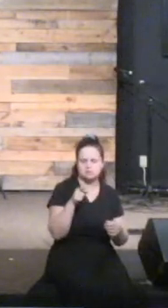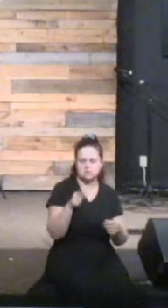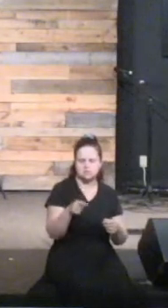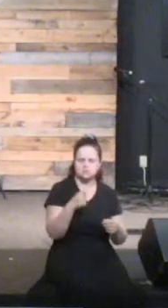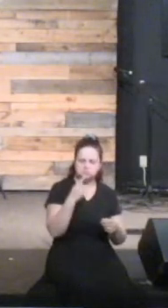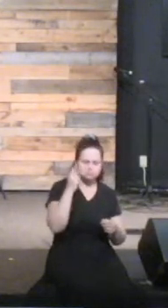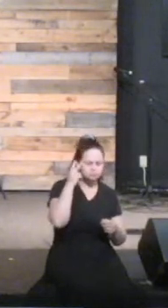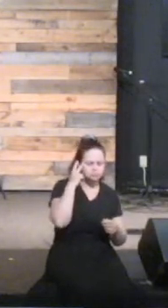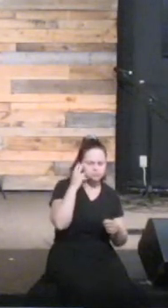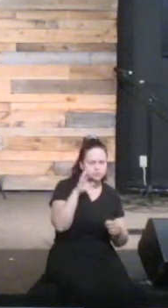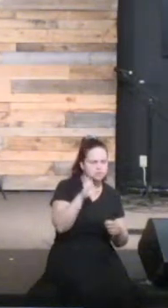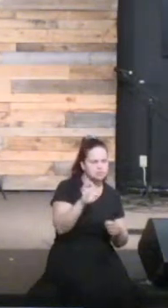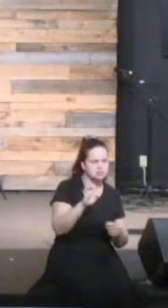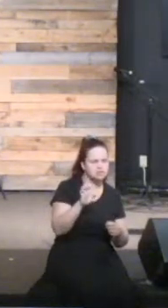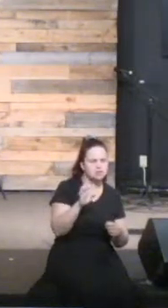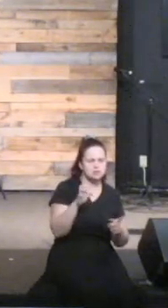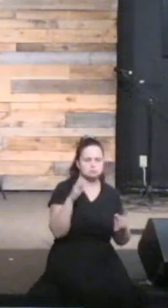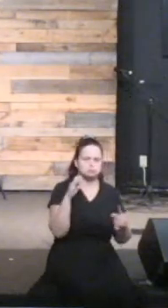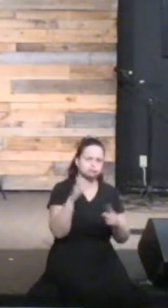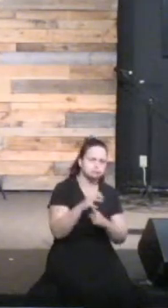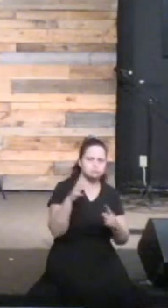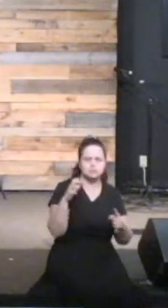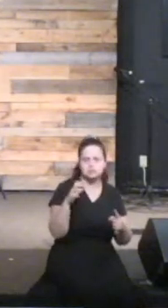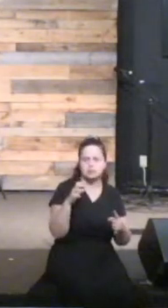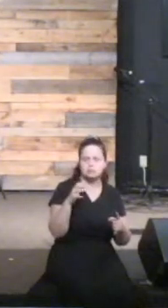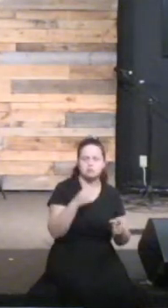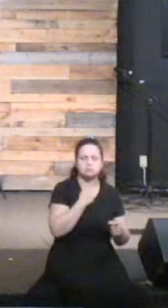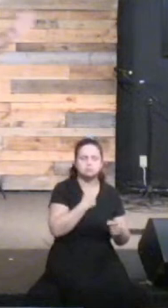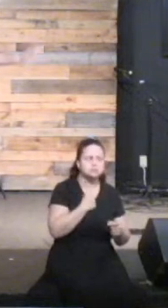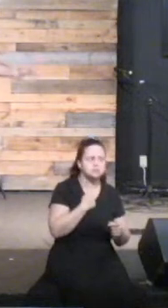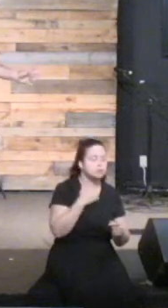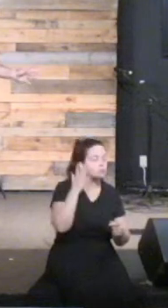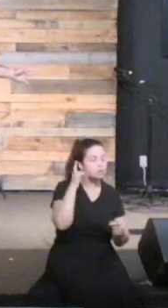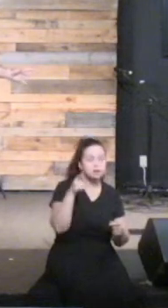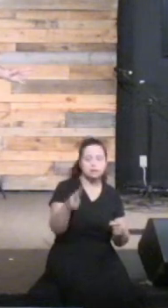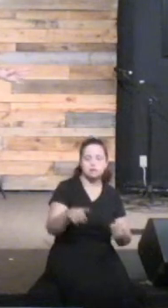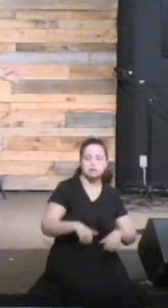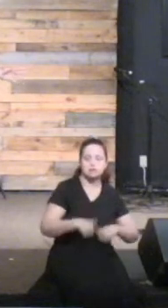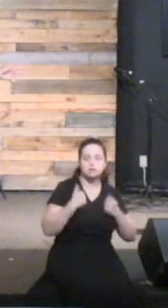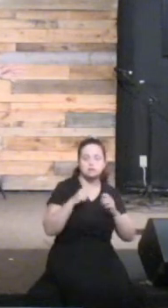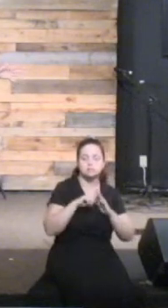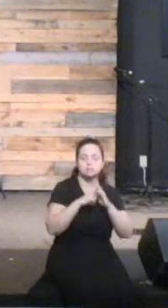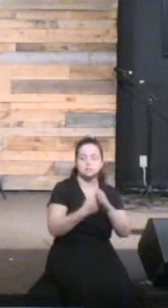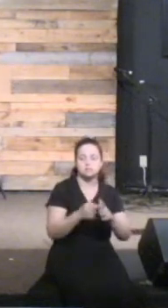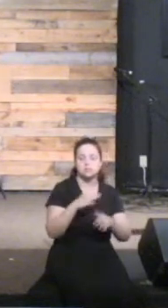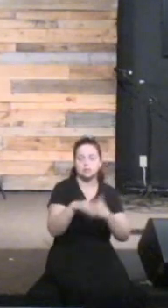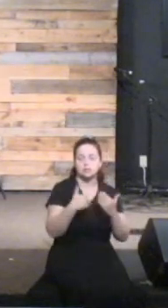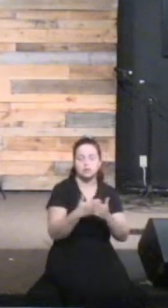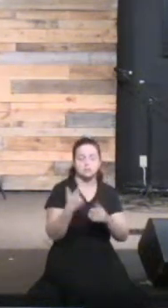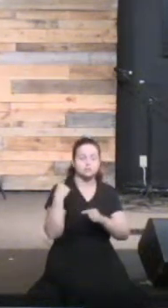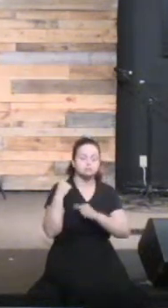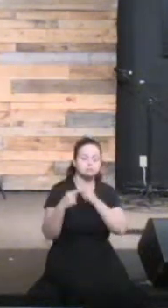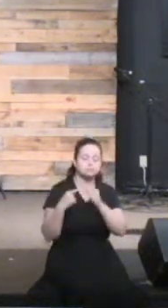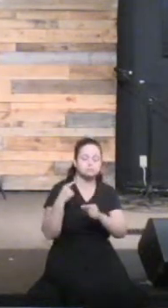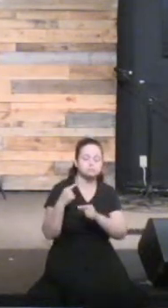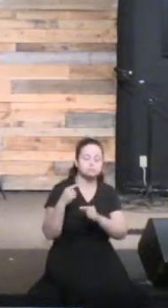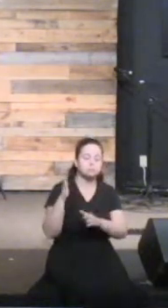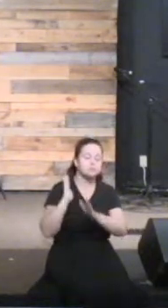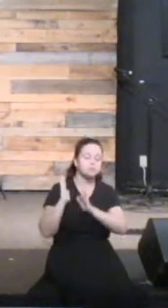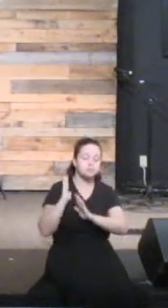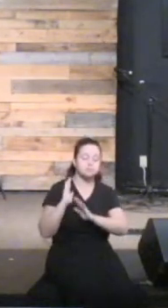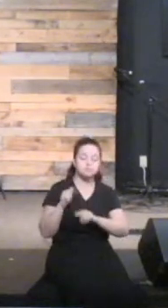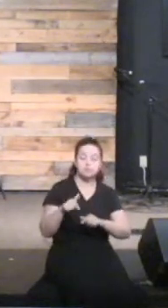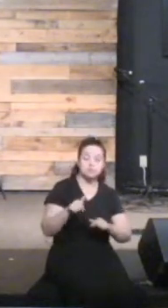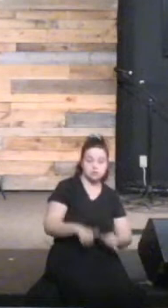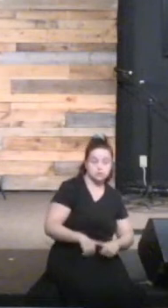Enoch as the champion of repentance because his life starts off like all of his ancestors he lived and then he